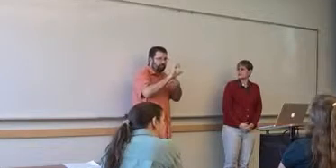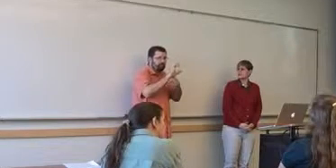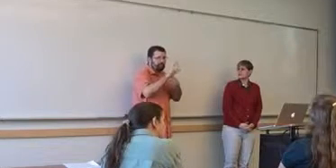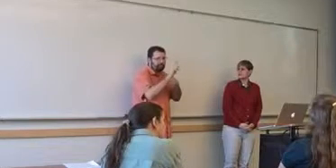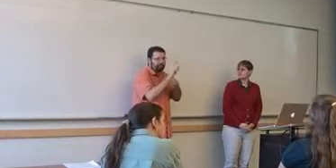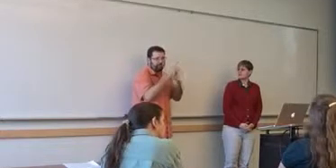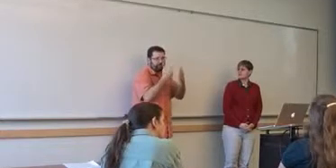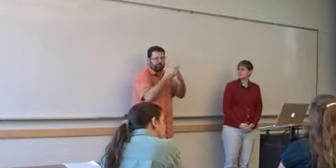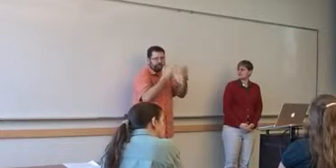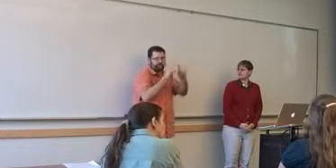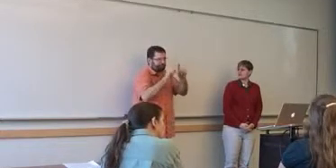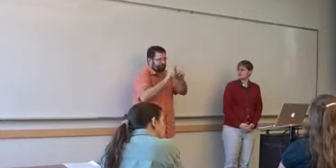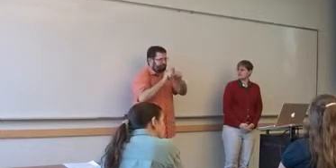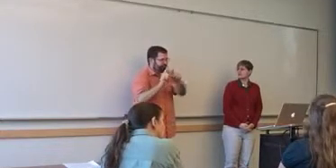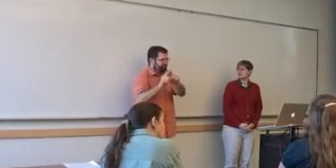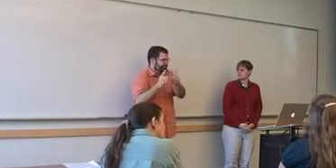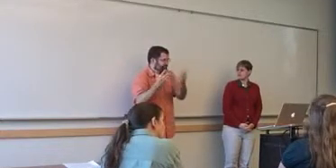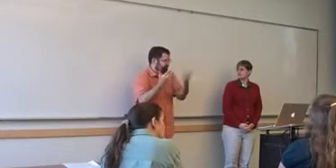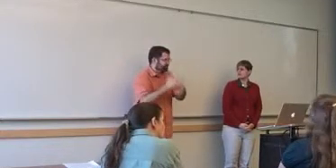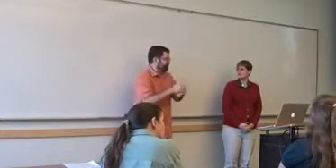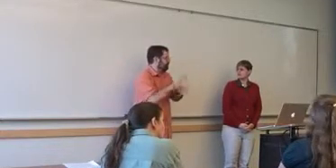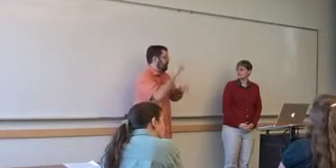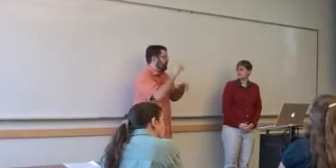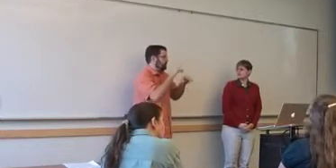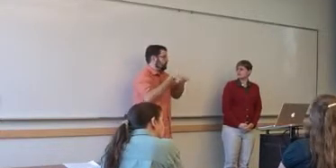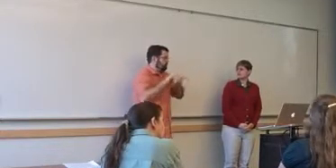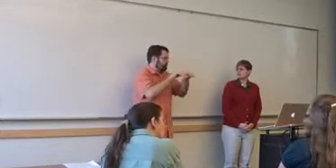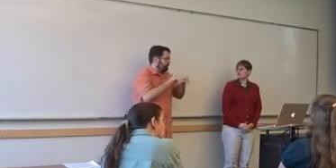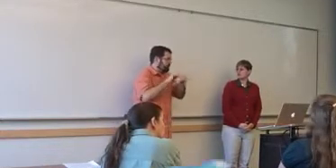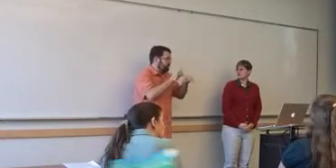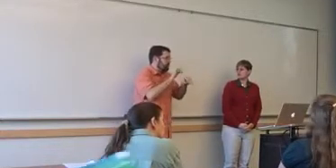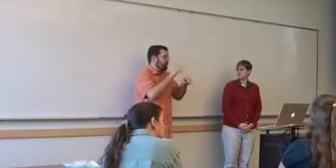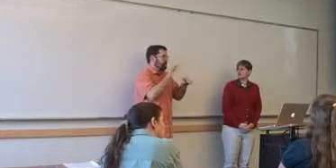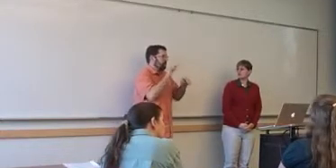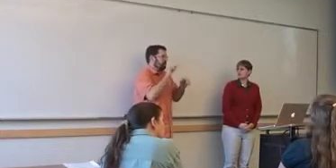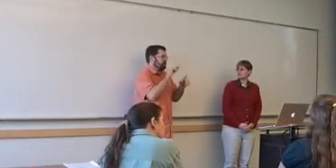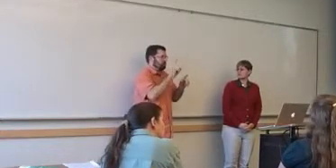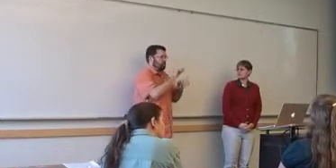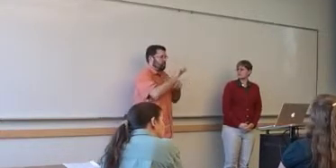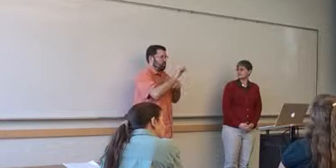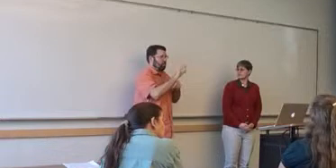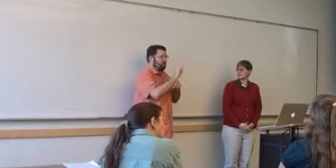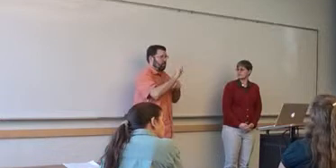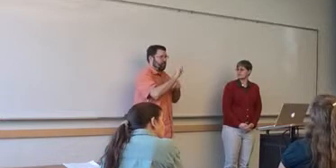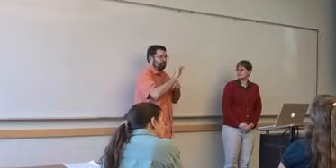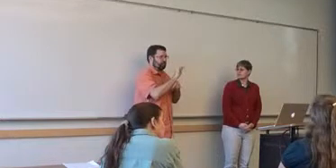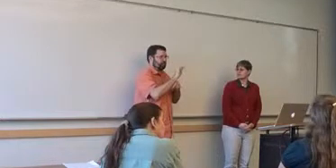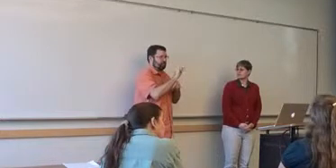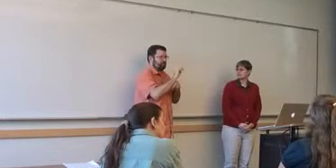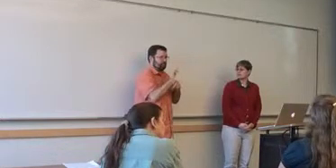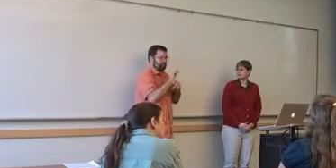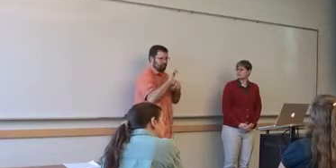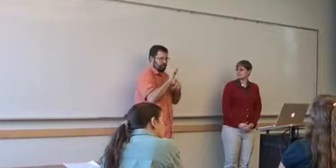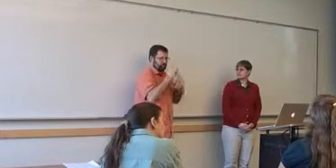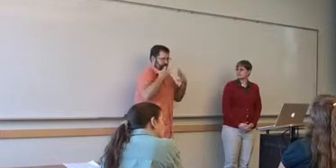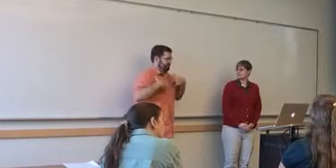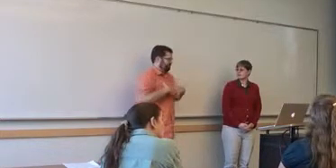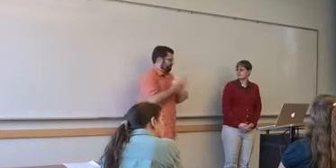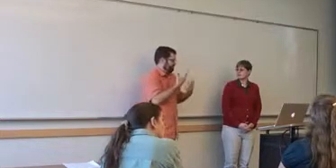be. You know, is it a bent C, is it a flat B kind of handshake? And then he was also trying to represent movement as well as location. Know